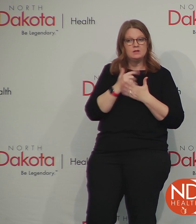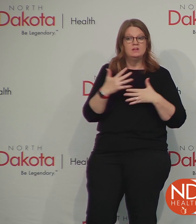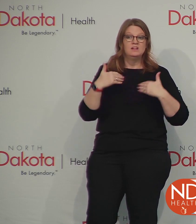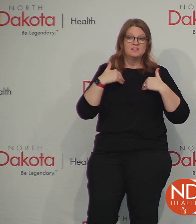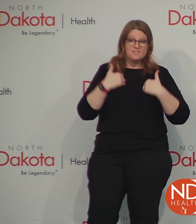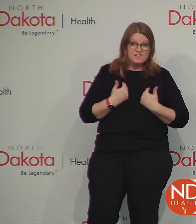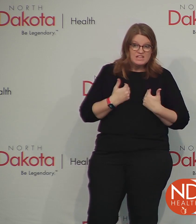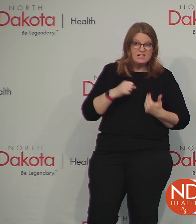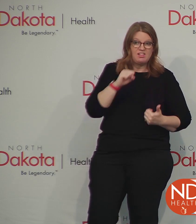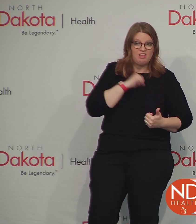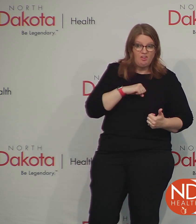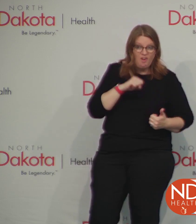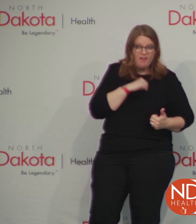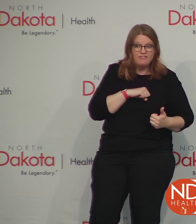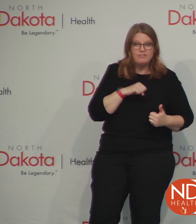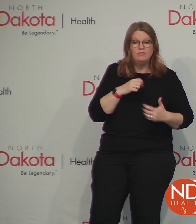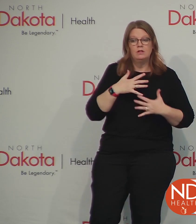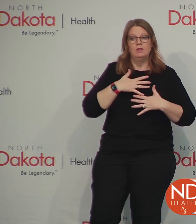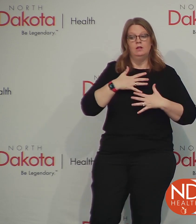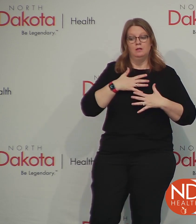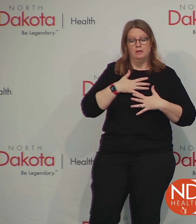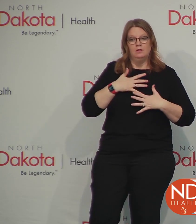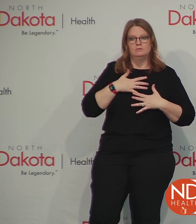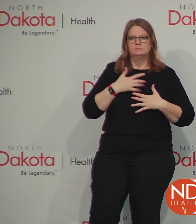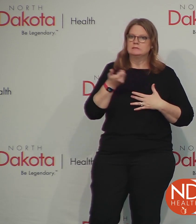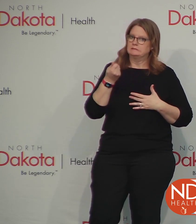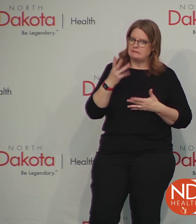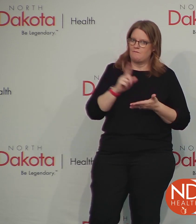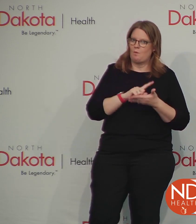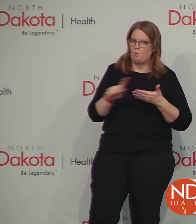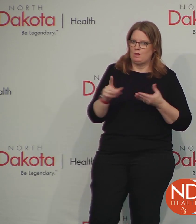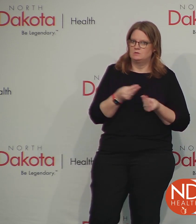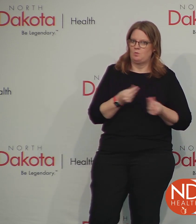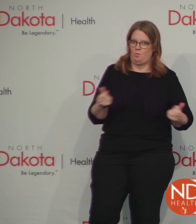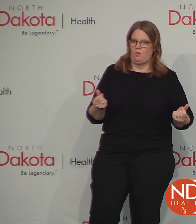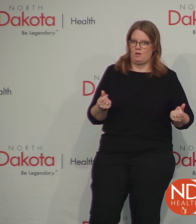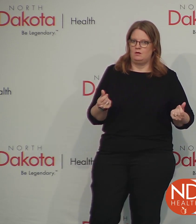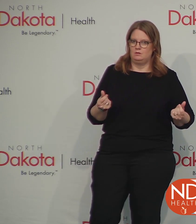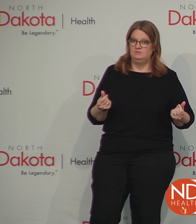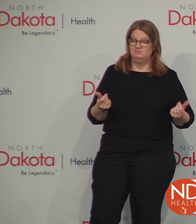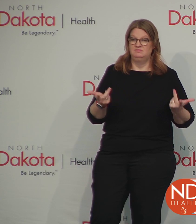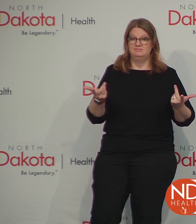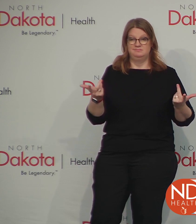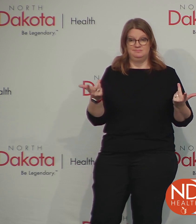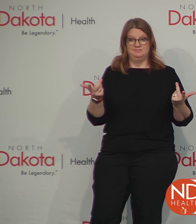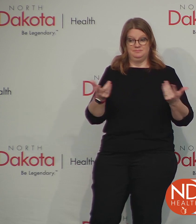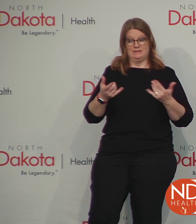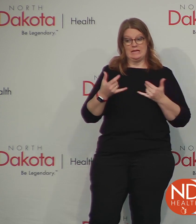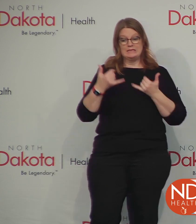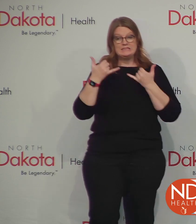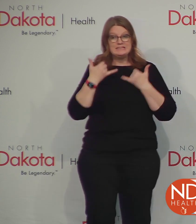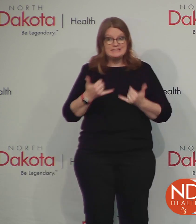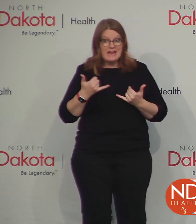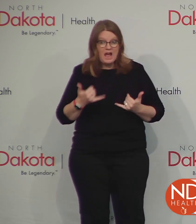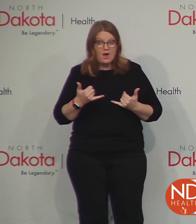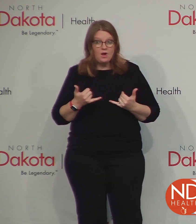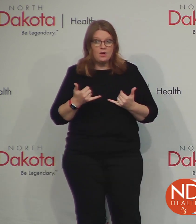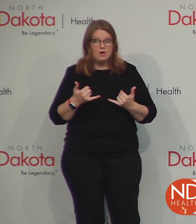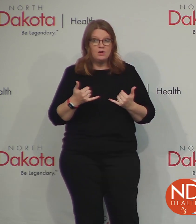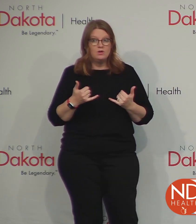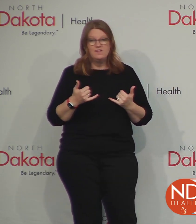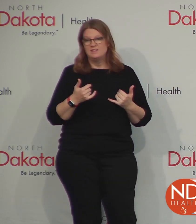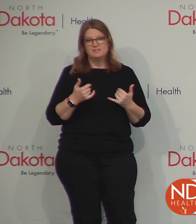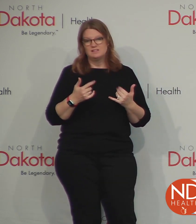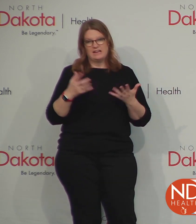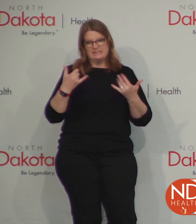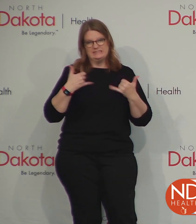and the cough, shortness of breath, took several weeks to go away. And even now, I don't feel like I have the stamina that I